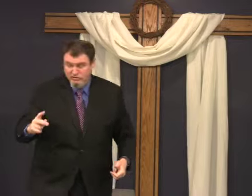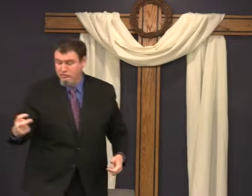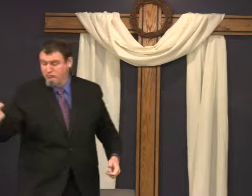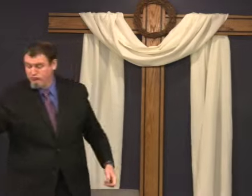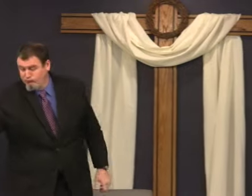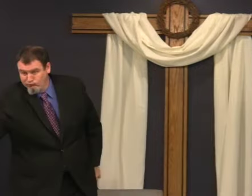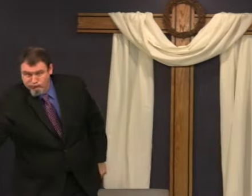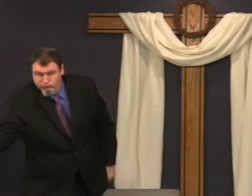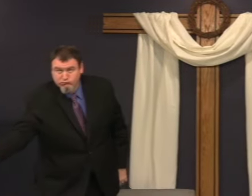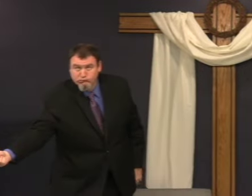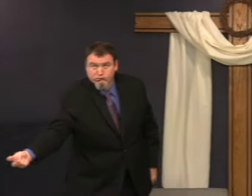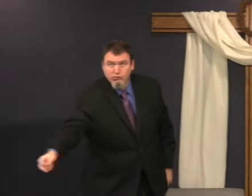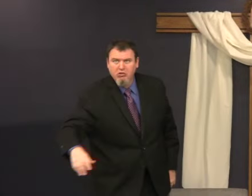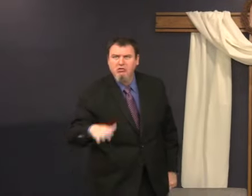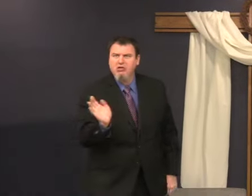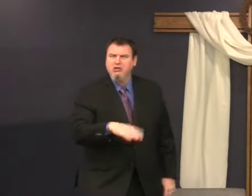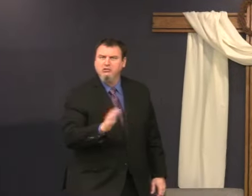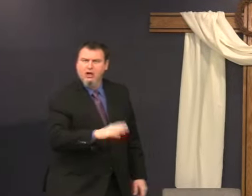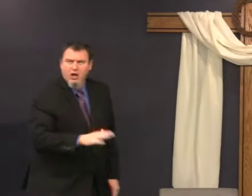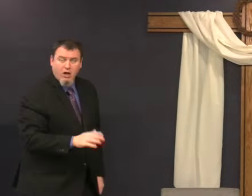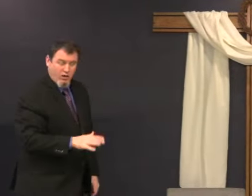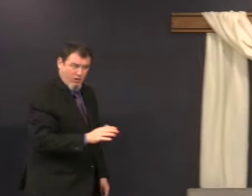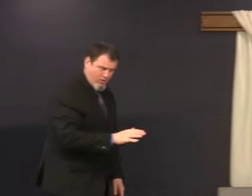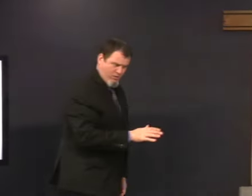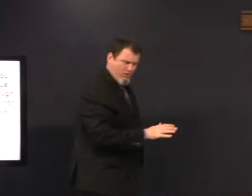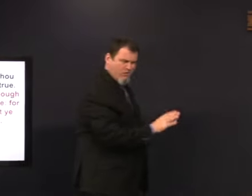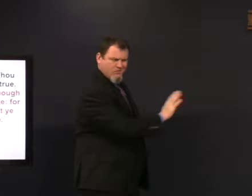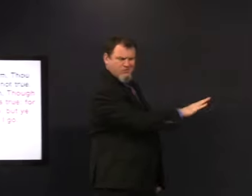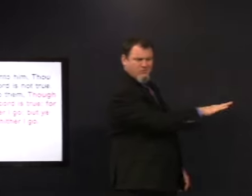The Pharisees said,